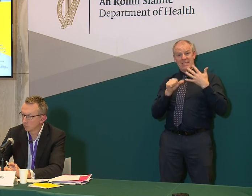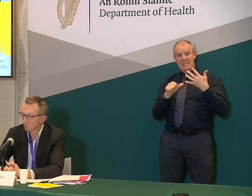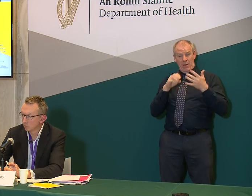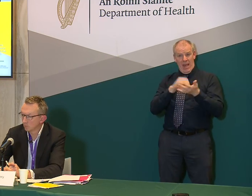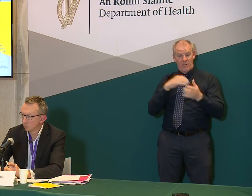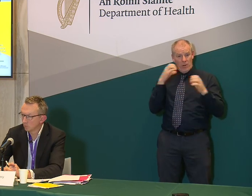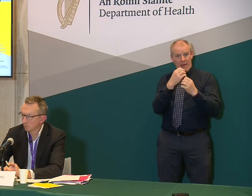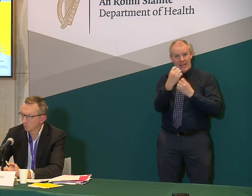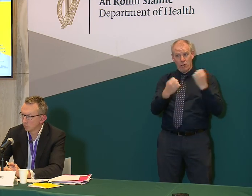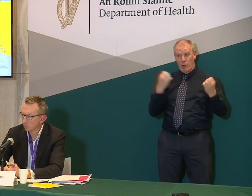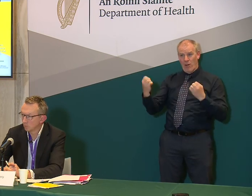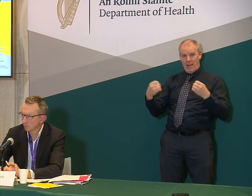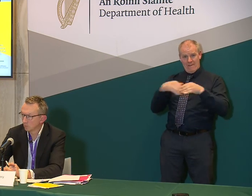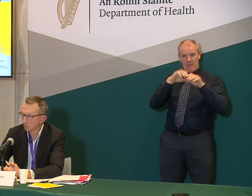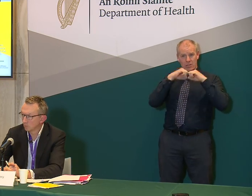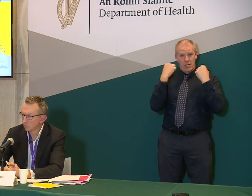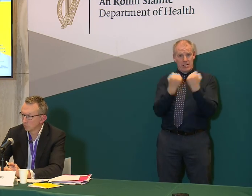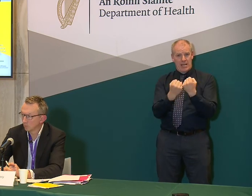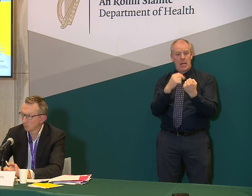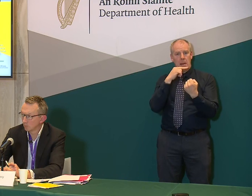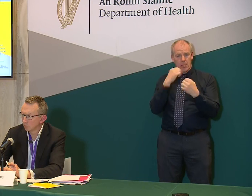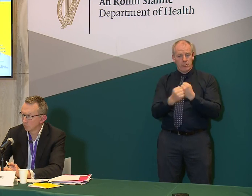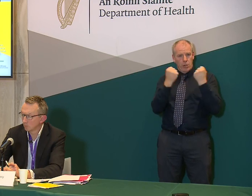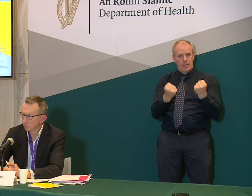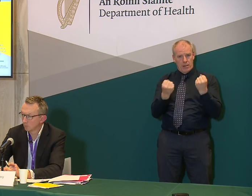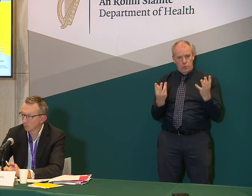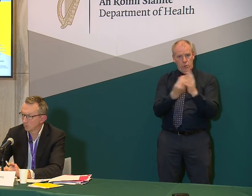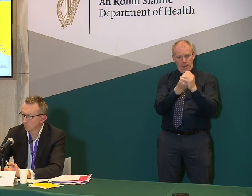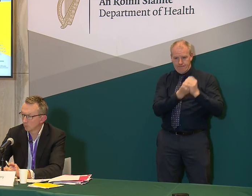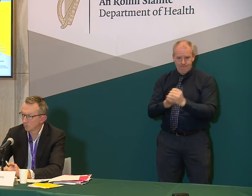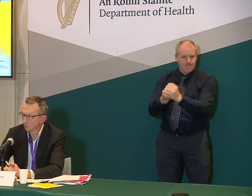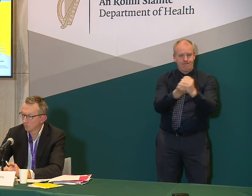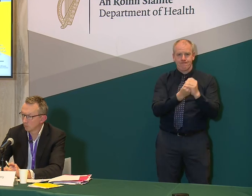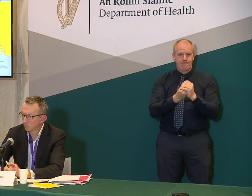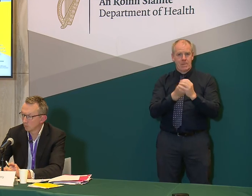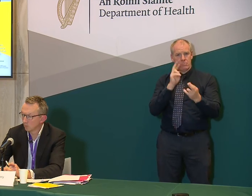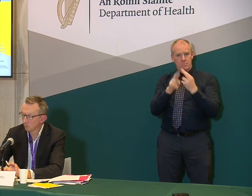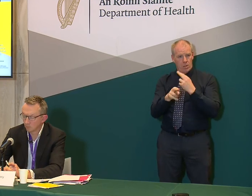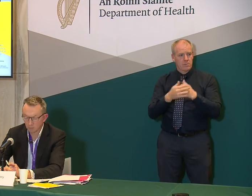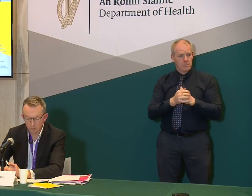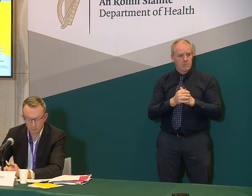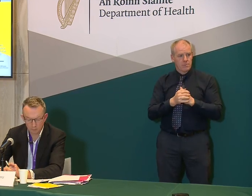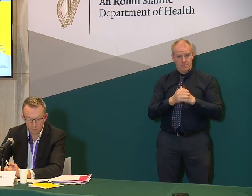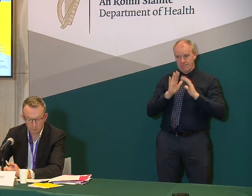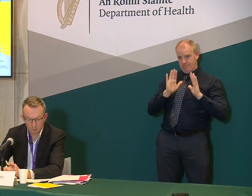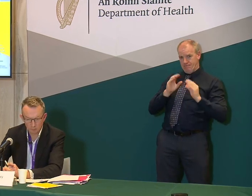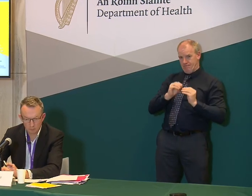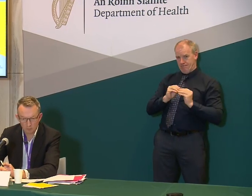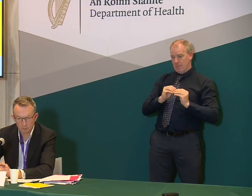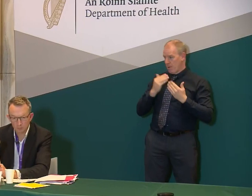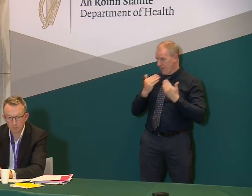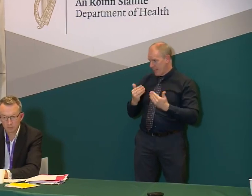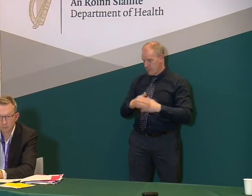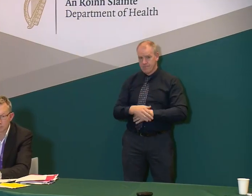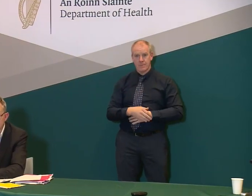each other in society, and that's very much about solidarity and reciprocity. So I'll leave it there. Okay, thank you very much, Siobhan.